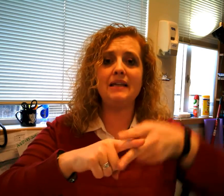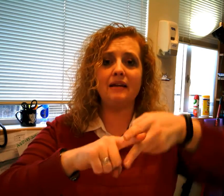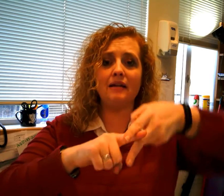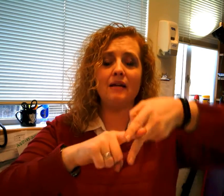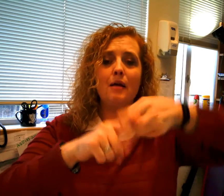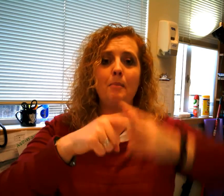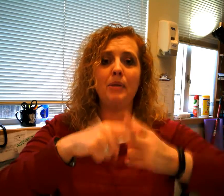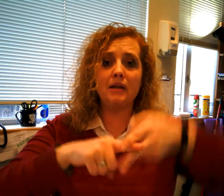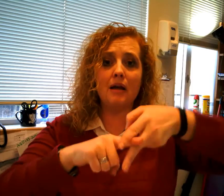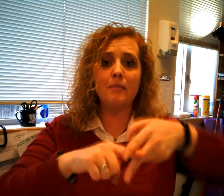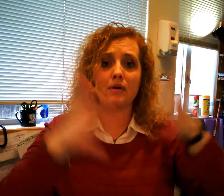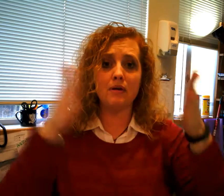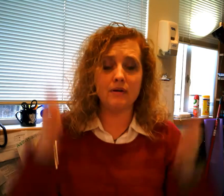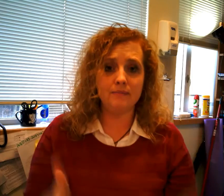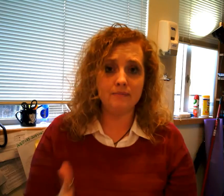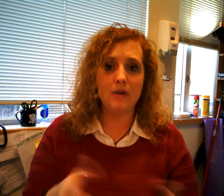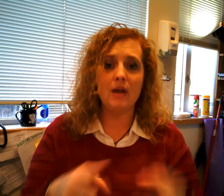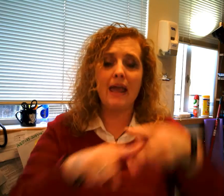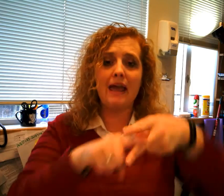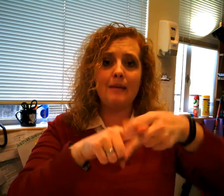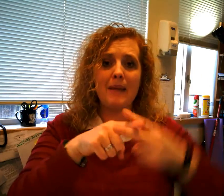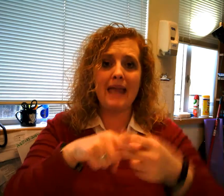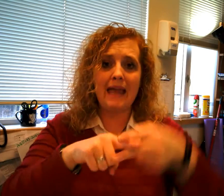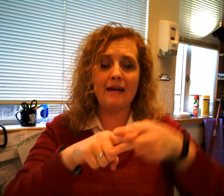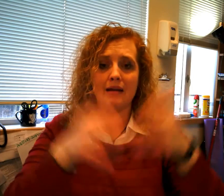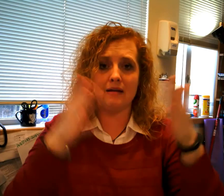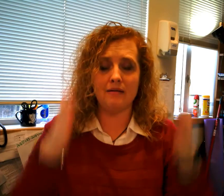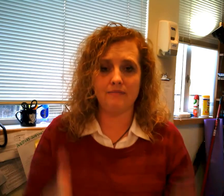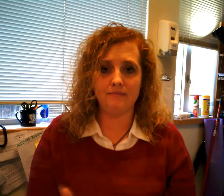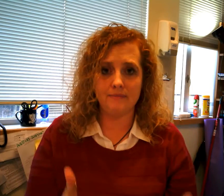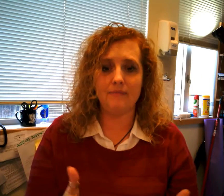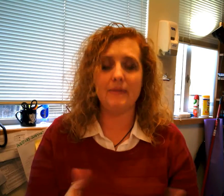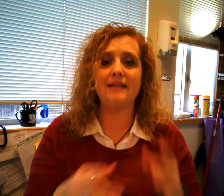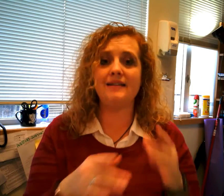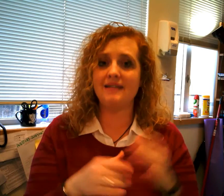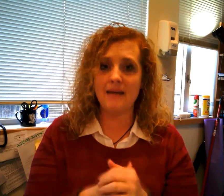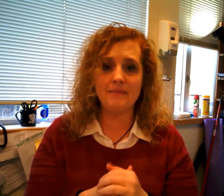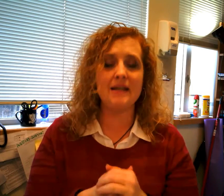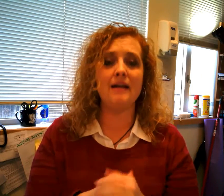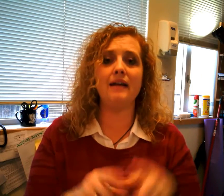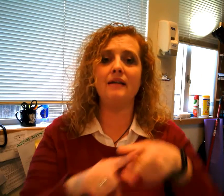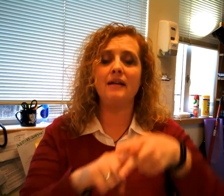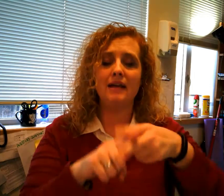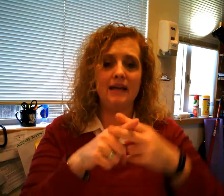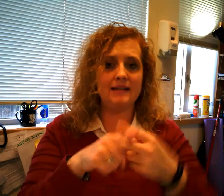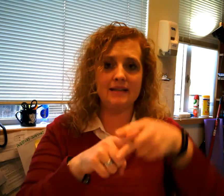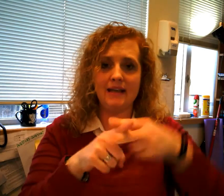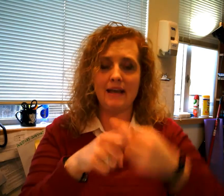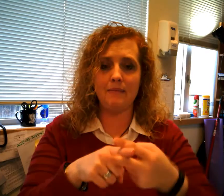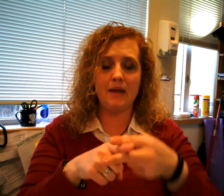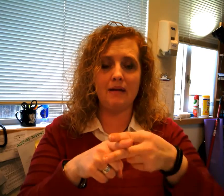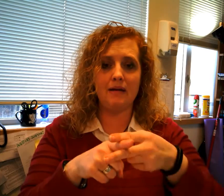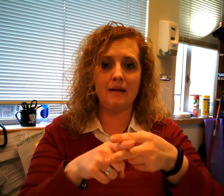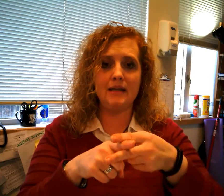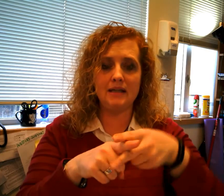idea, plumber and mechanic. It's the same sign. It's the same idea